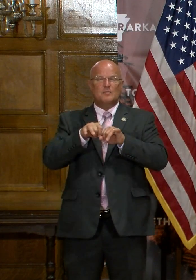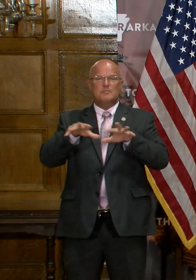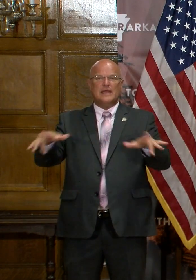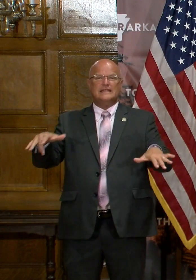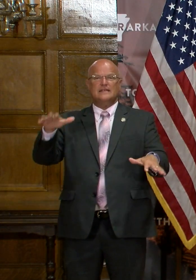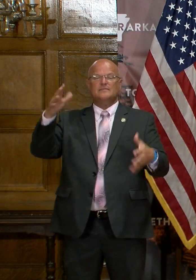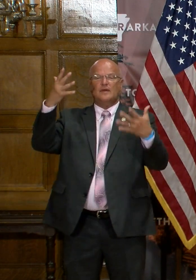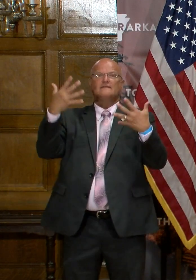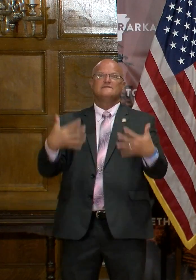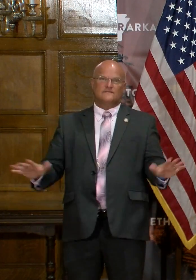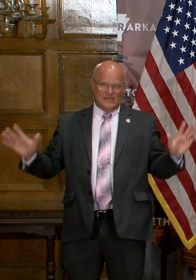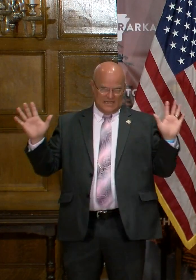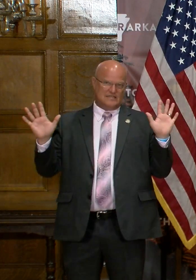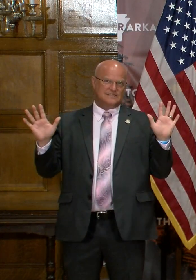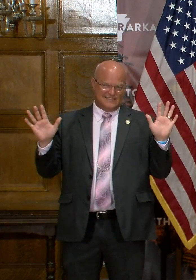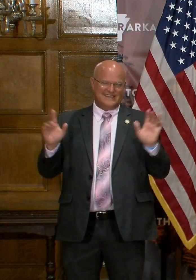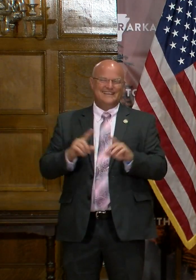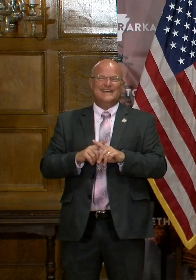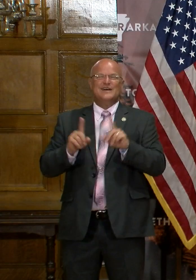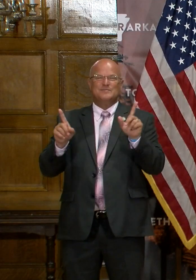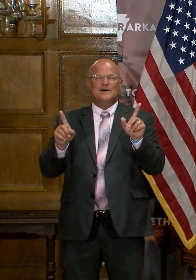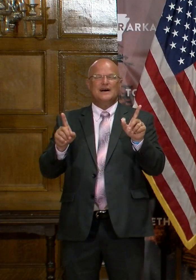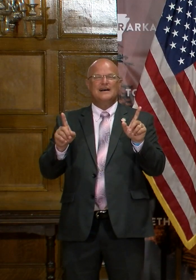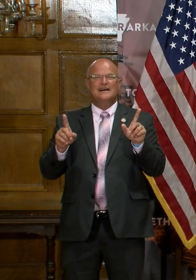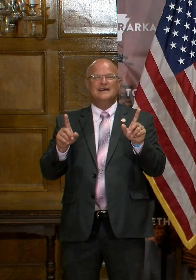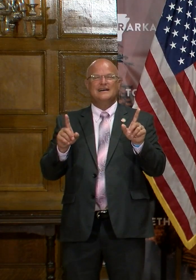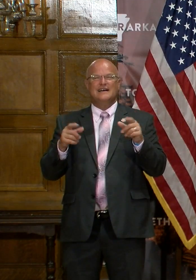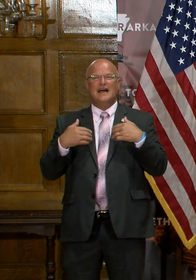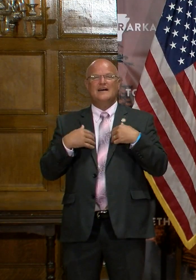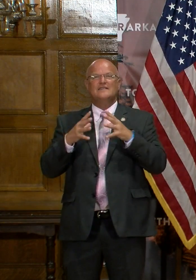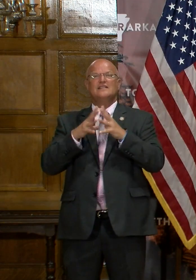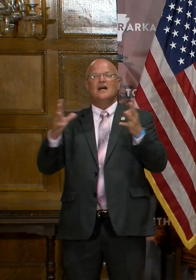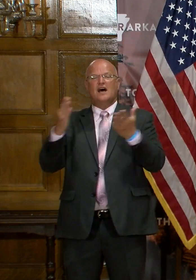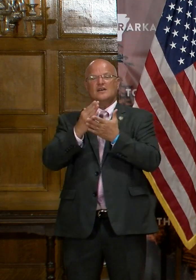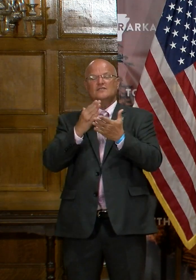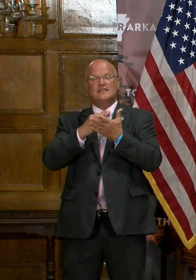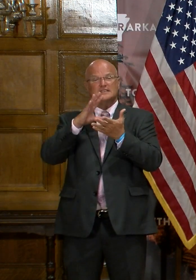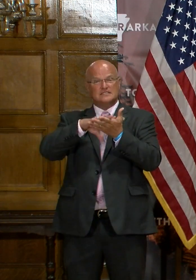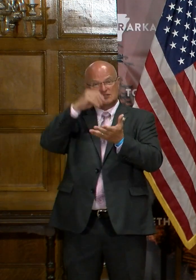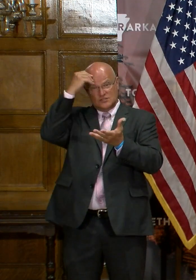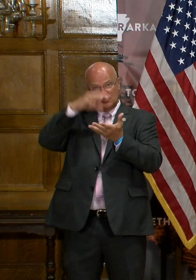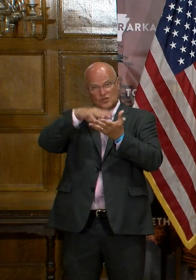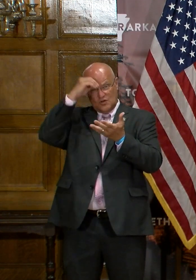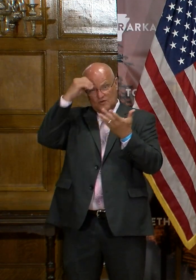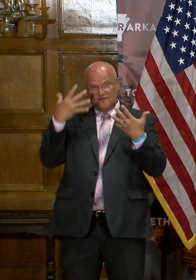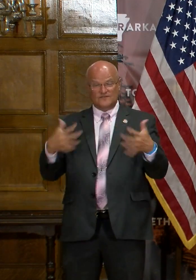pandemic will be over with. But there will be a lot of lessons learned, and I think